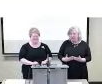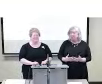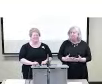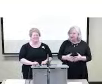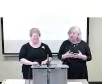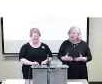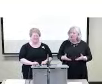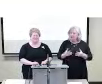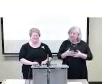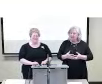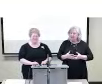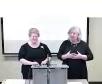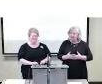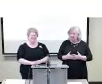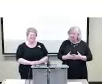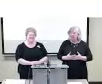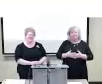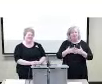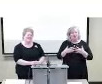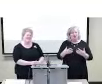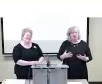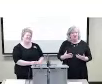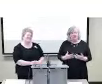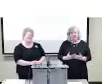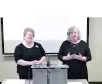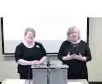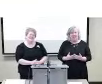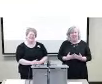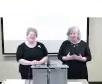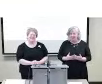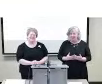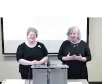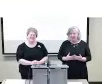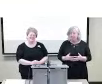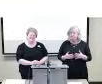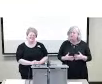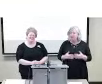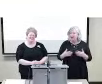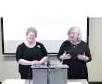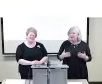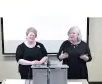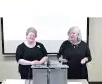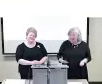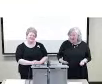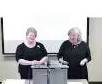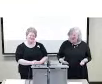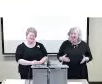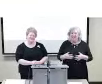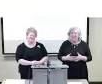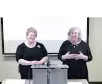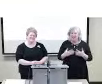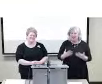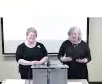week so you can take time use 30 minutes each sunday night to prepare for the week